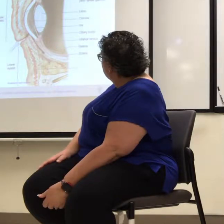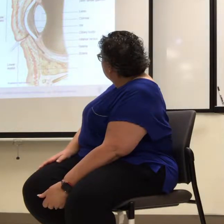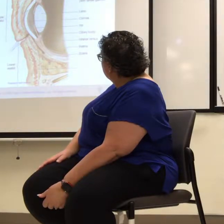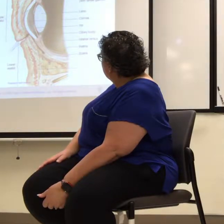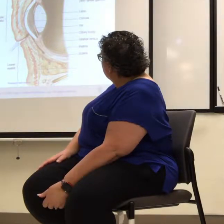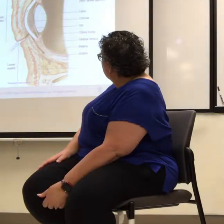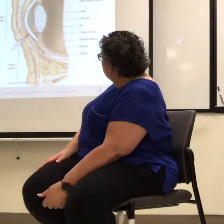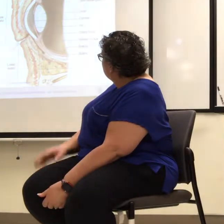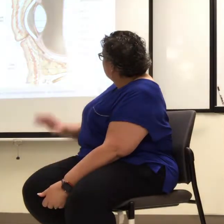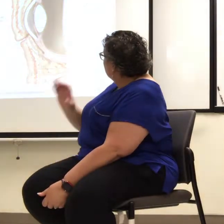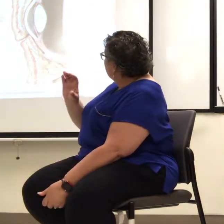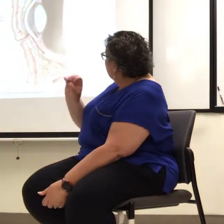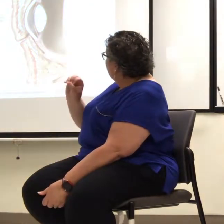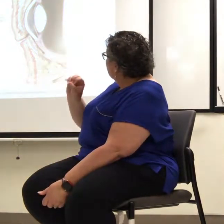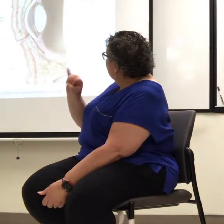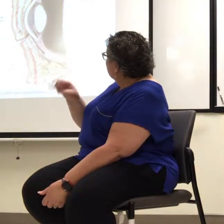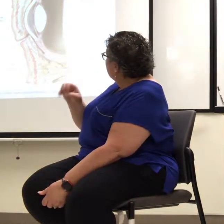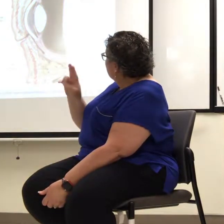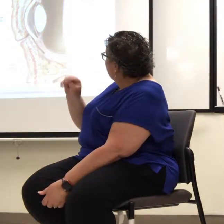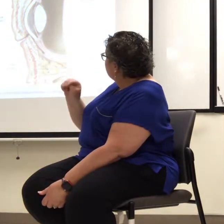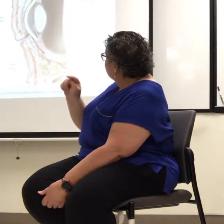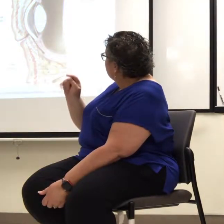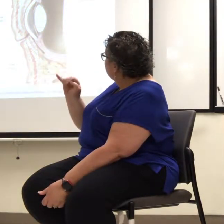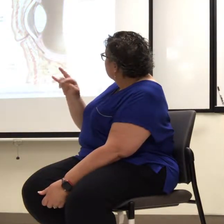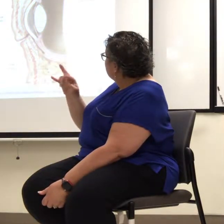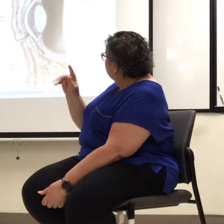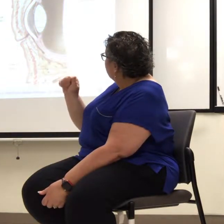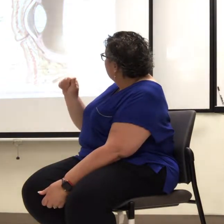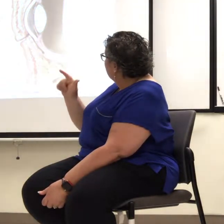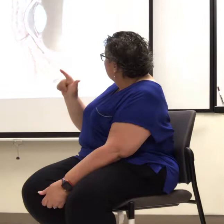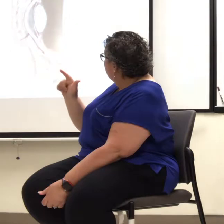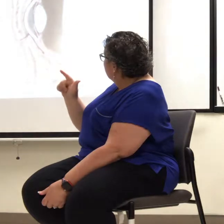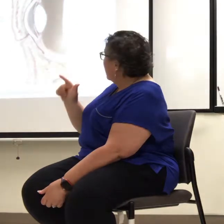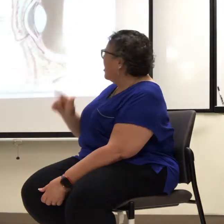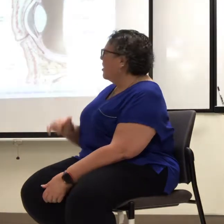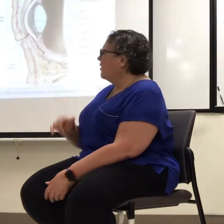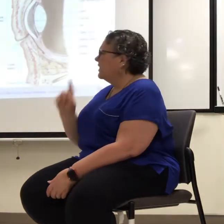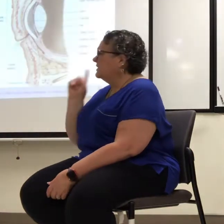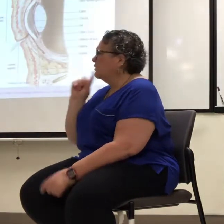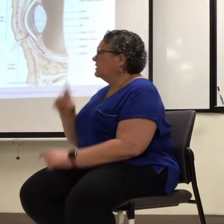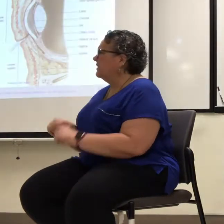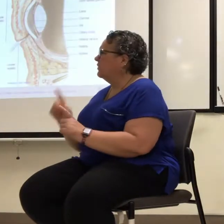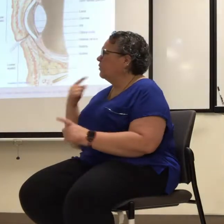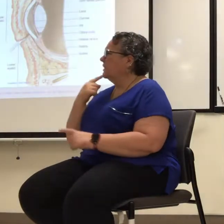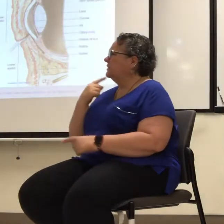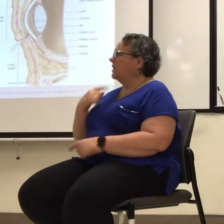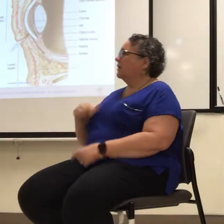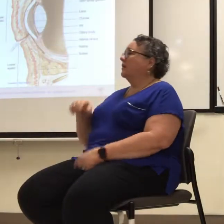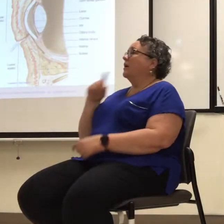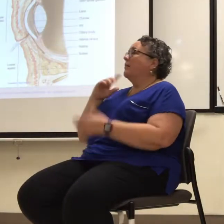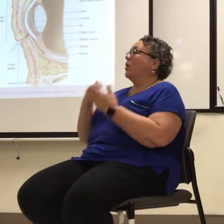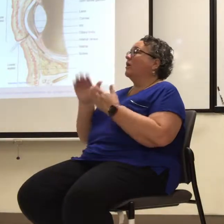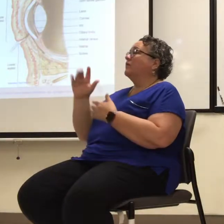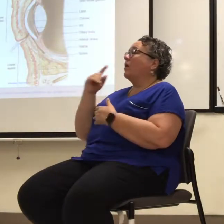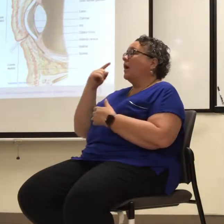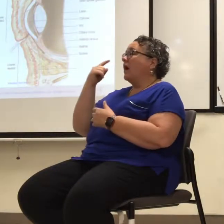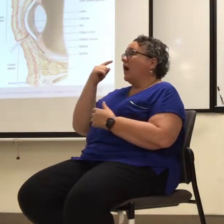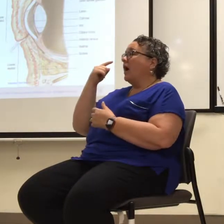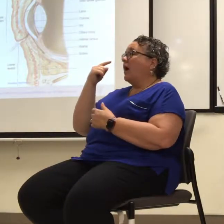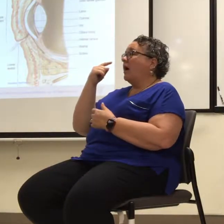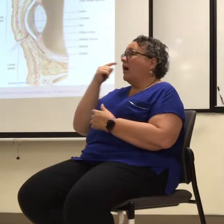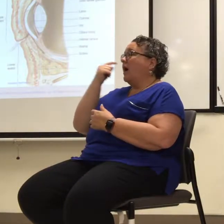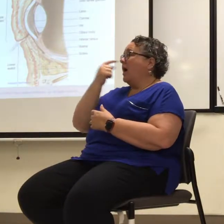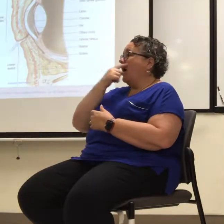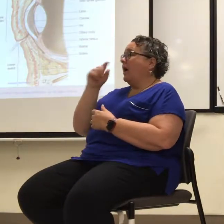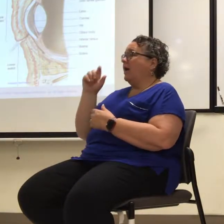It's basically lining inside of your eyelids and part of your eyeball to create that